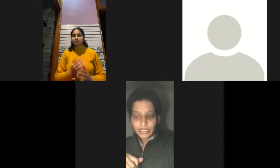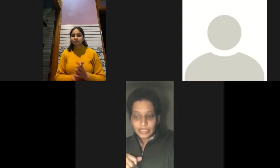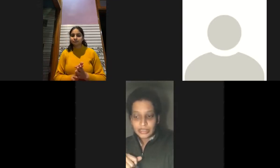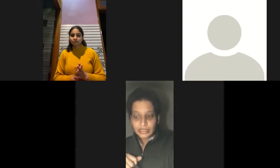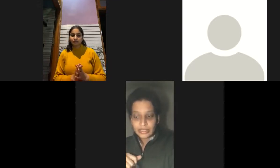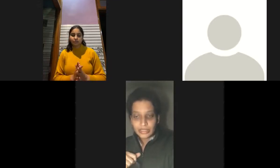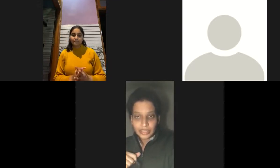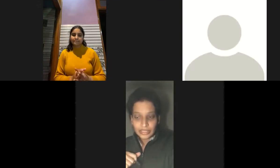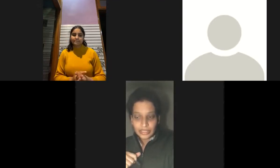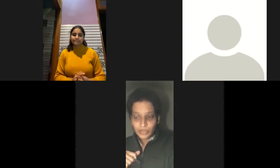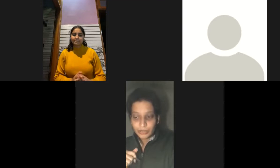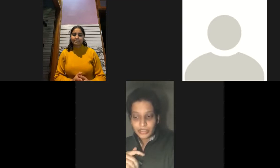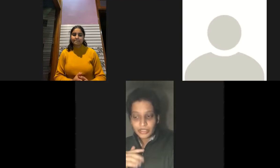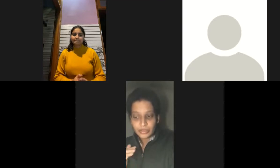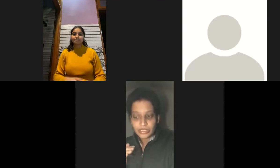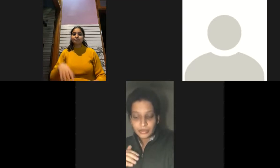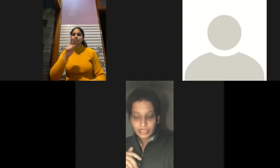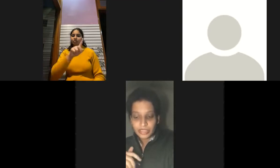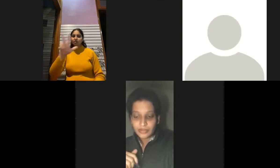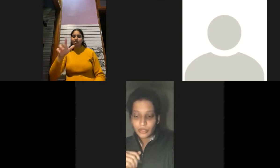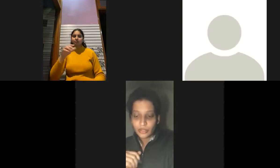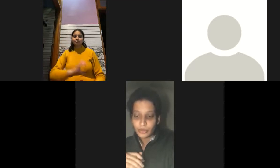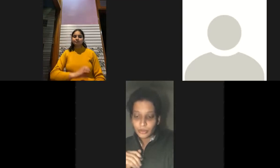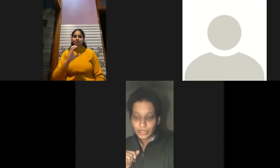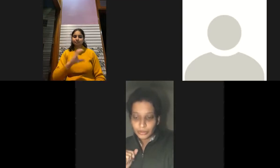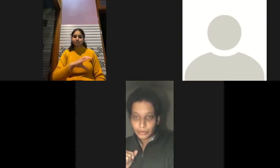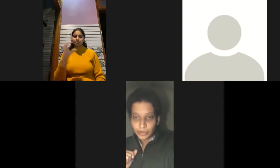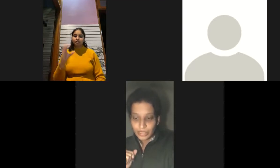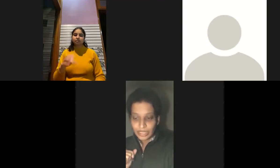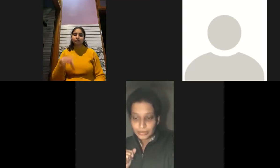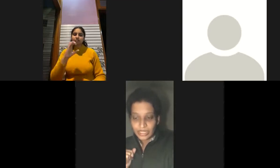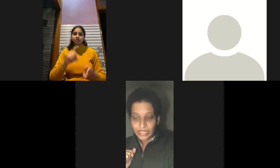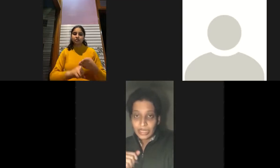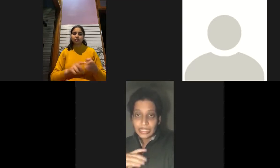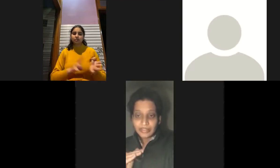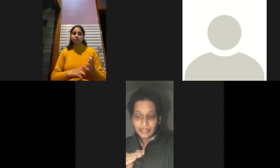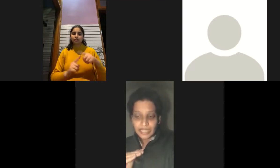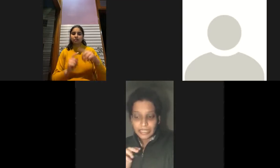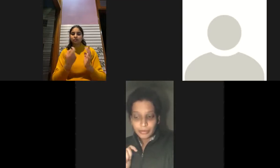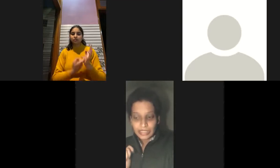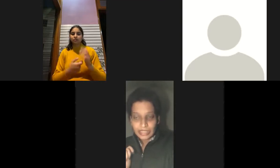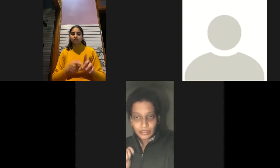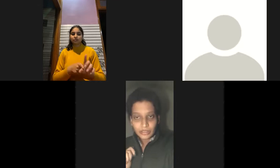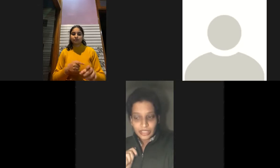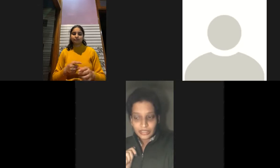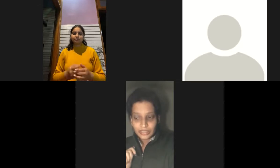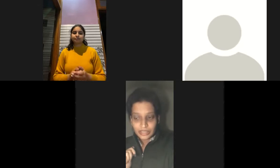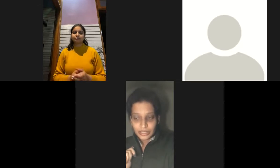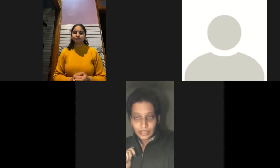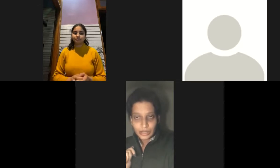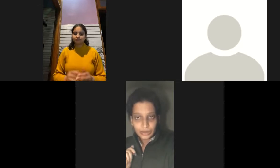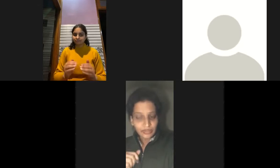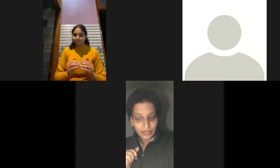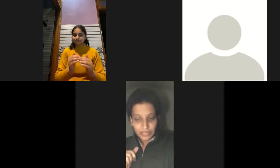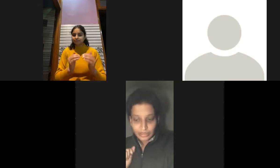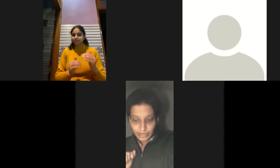times, in the 18th century, persons with disabilities were not looked down upon as being divinely penalized or segregated due to their